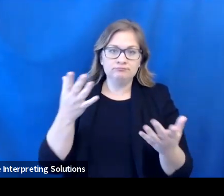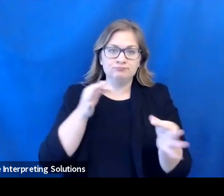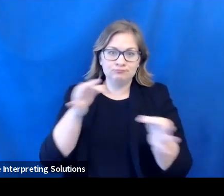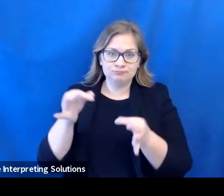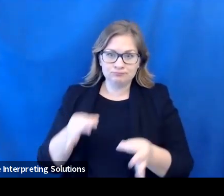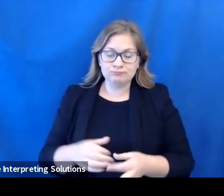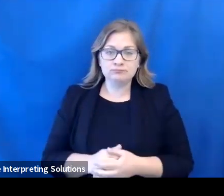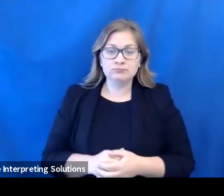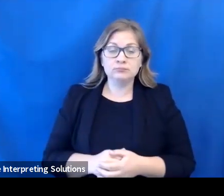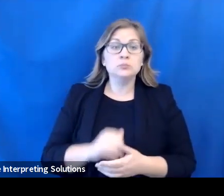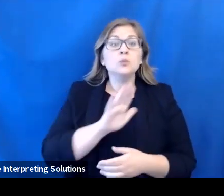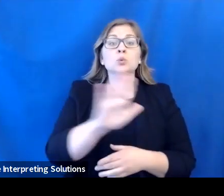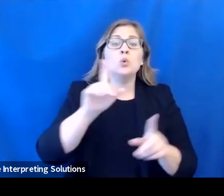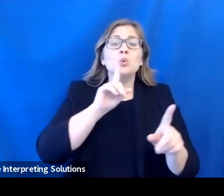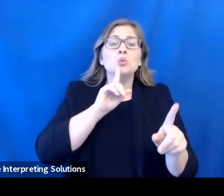Walz.